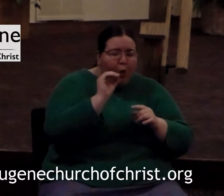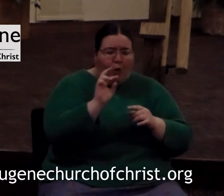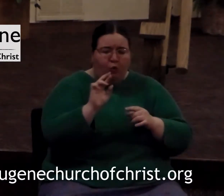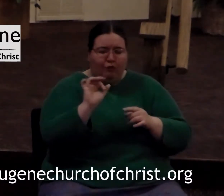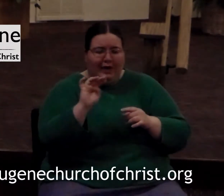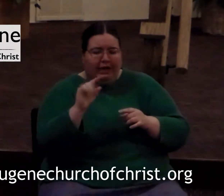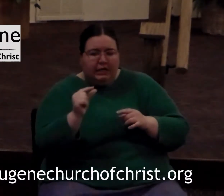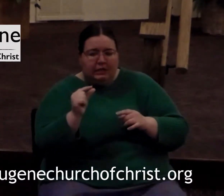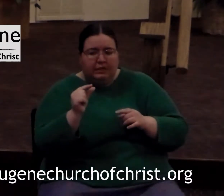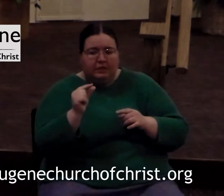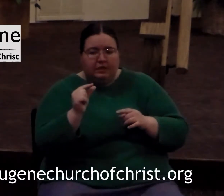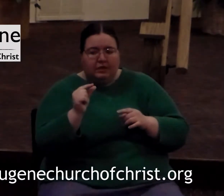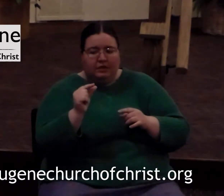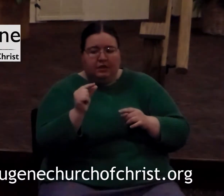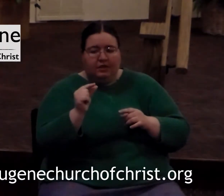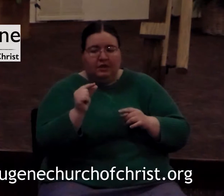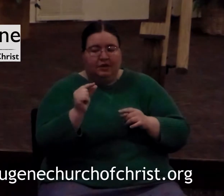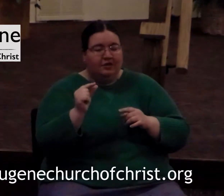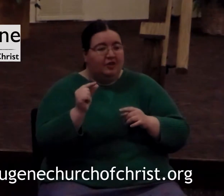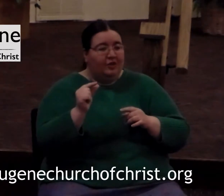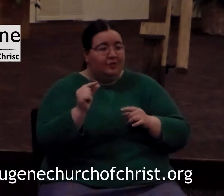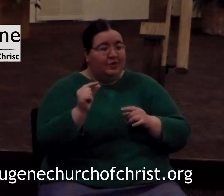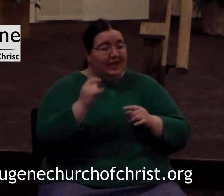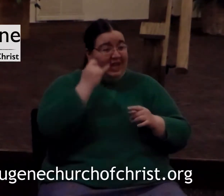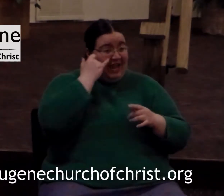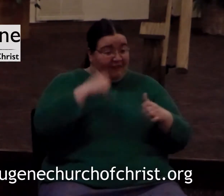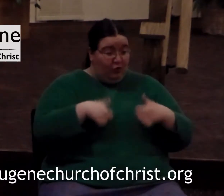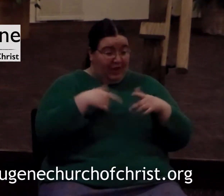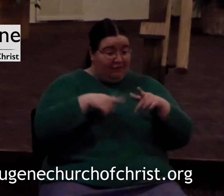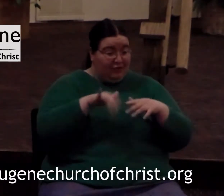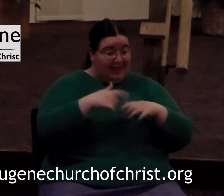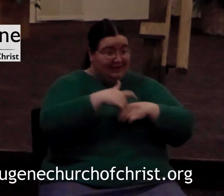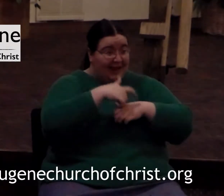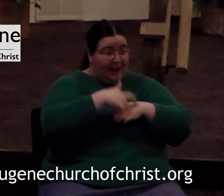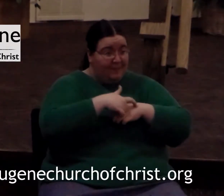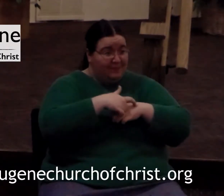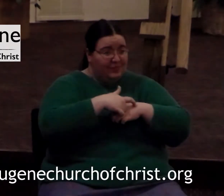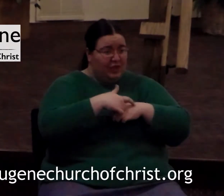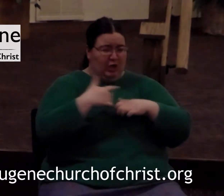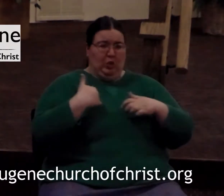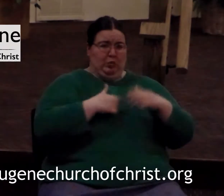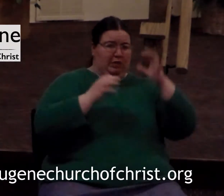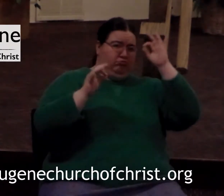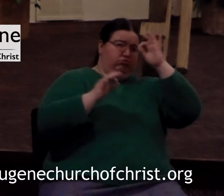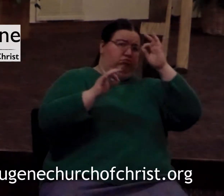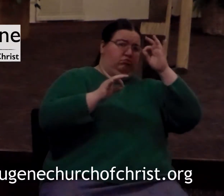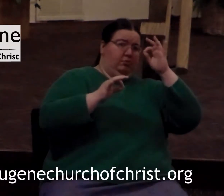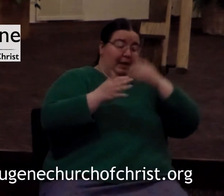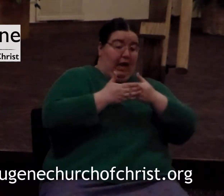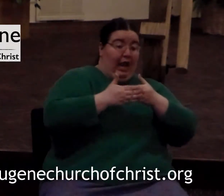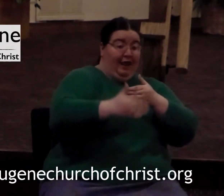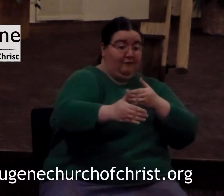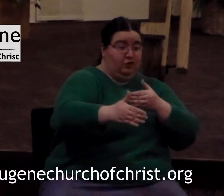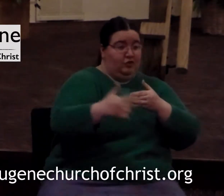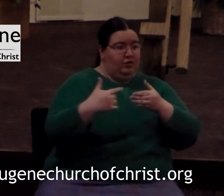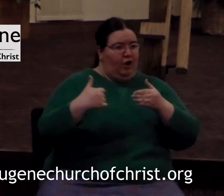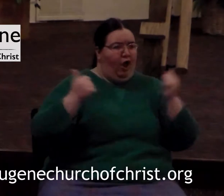moment, and all of us knew after. Because as commissions figured out what happened, there's a ring that is a seal on one of